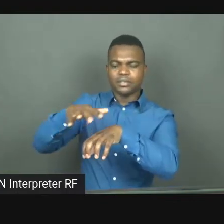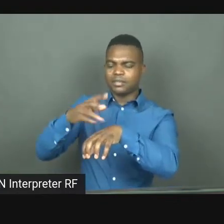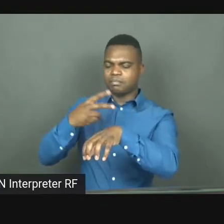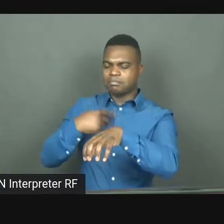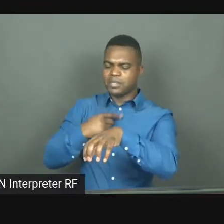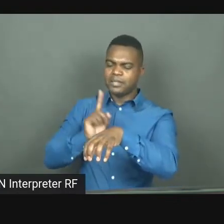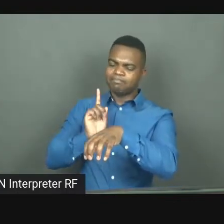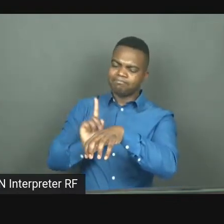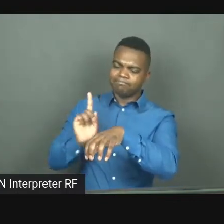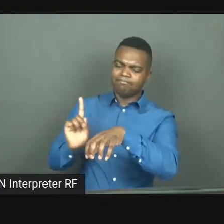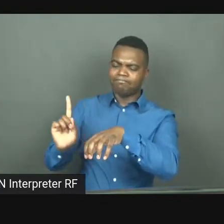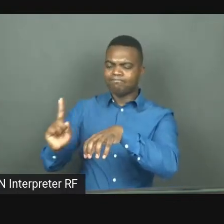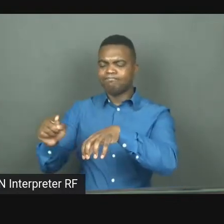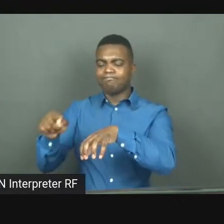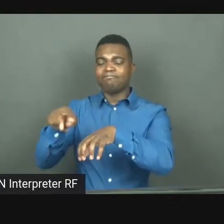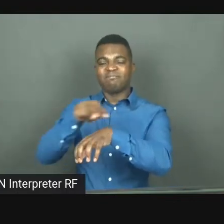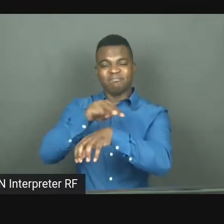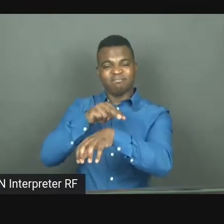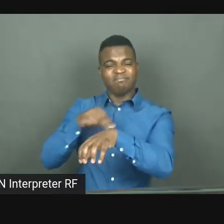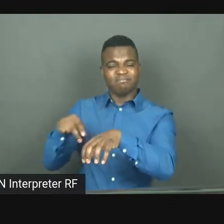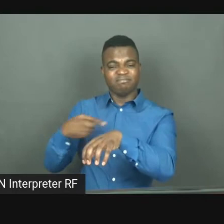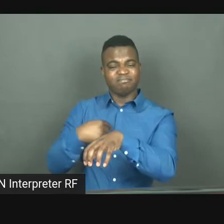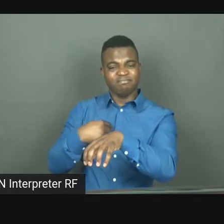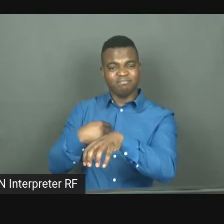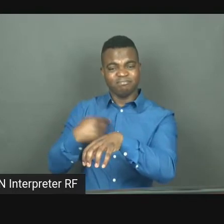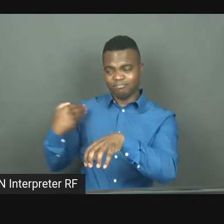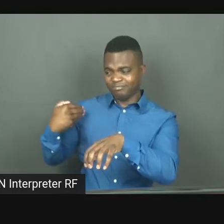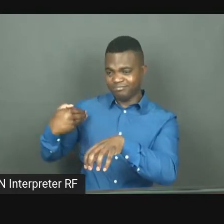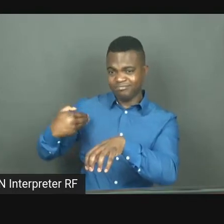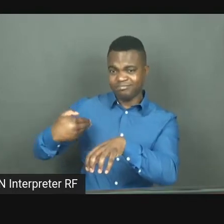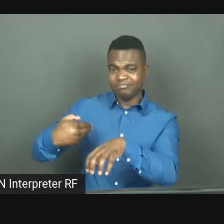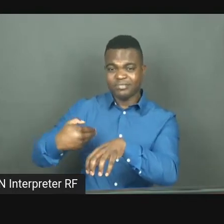great need. I spent many hours in tents